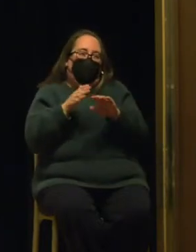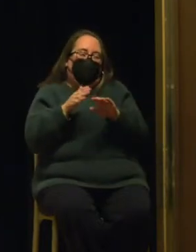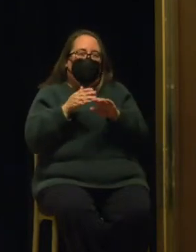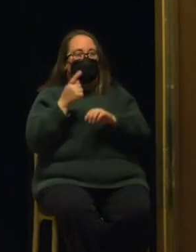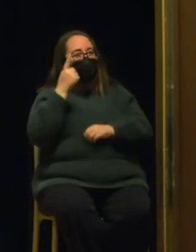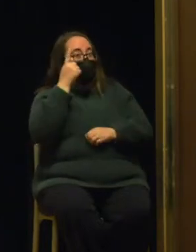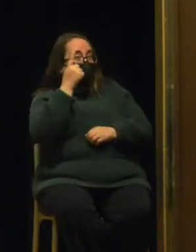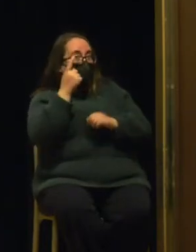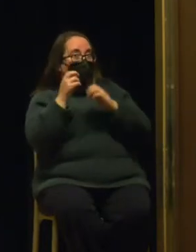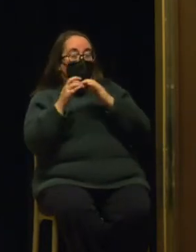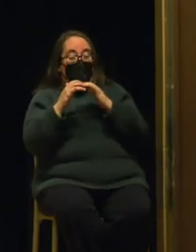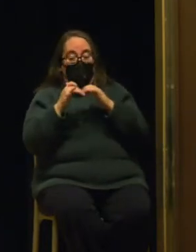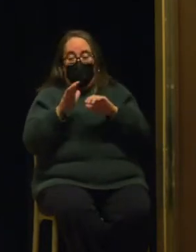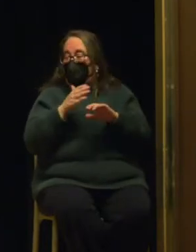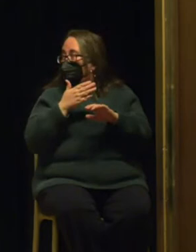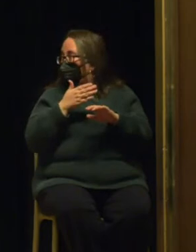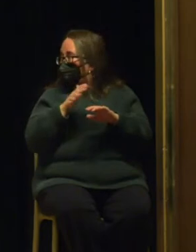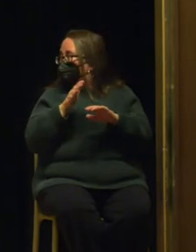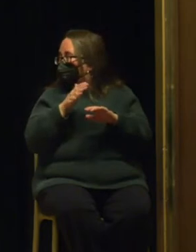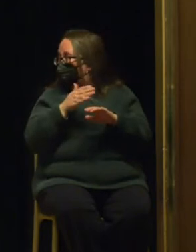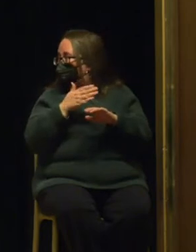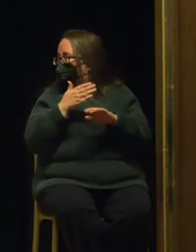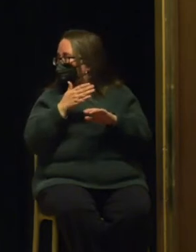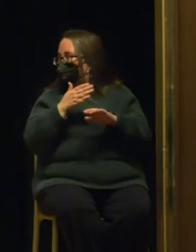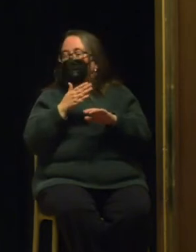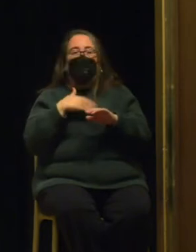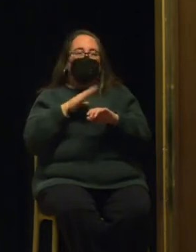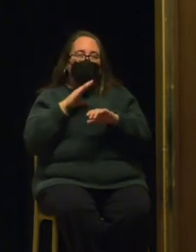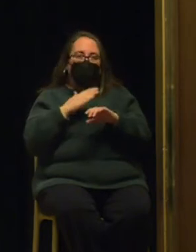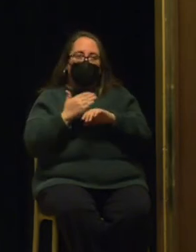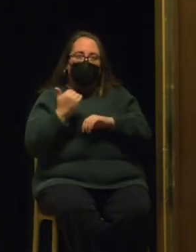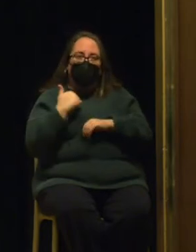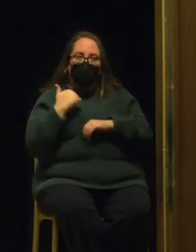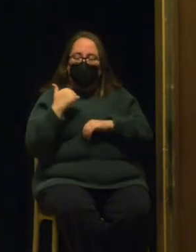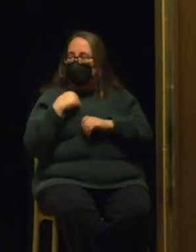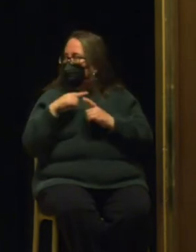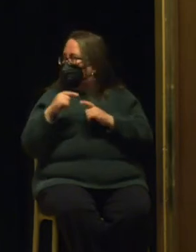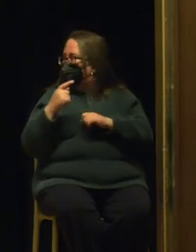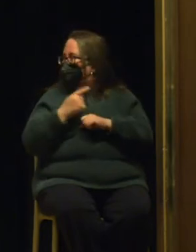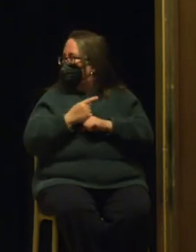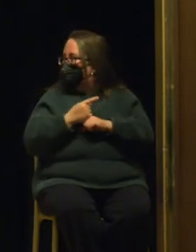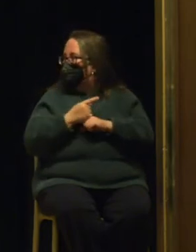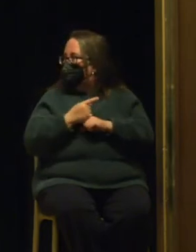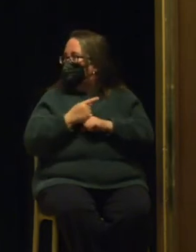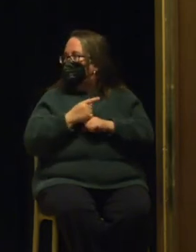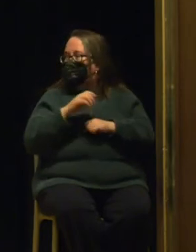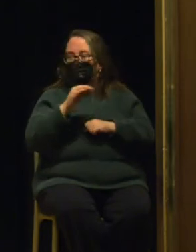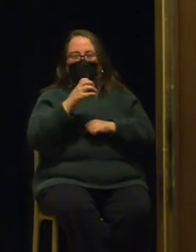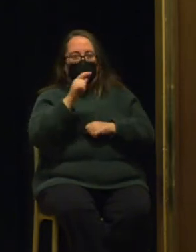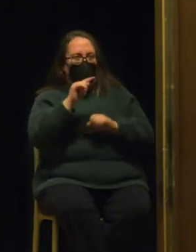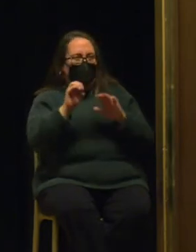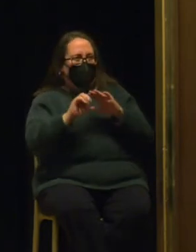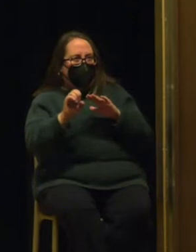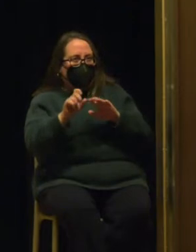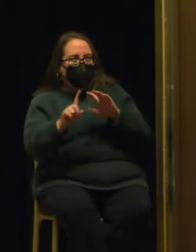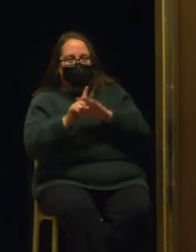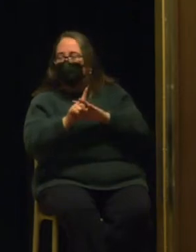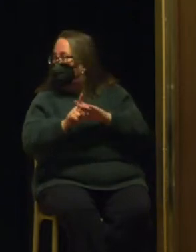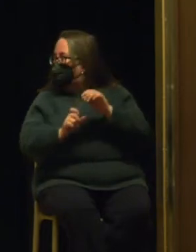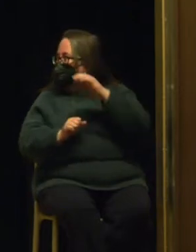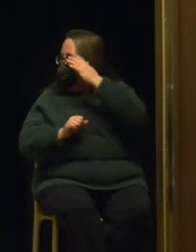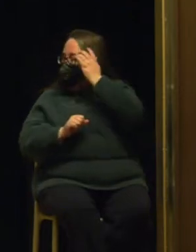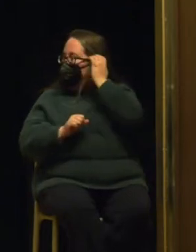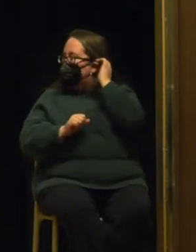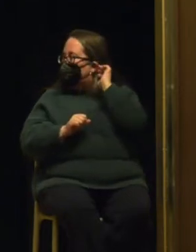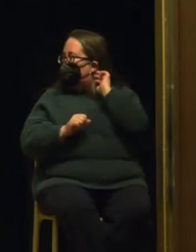recorder concert. My daughter still reminds me to this day. Like, you remember? It'll be in Abbott Elementary. Right. Remember that